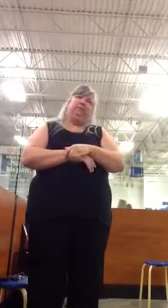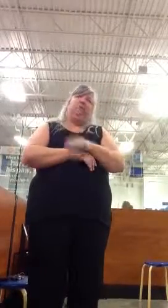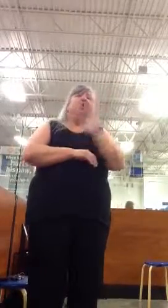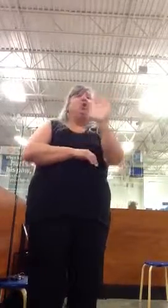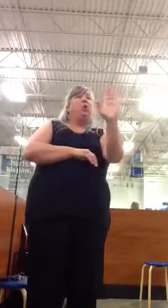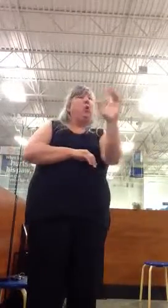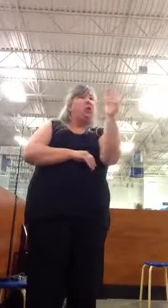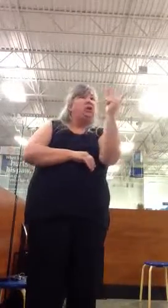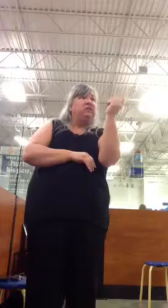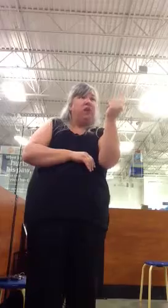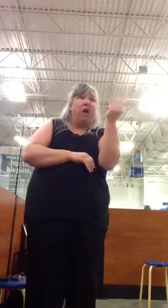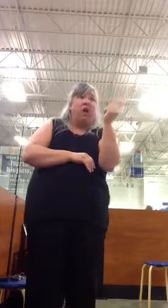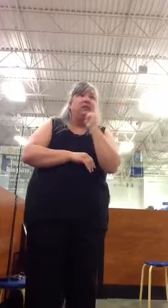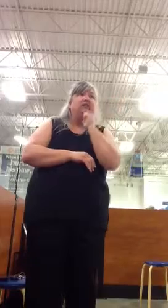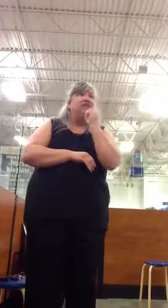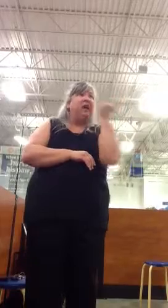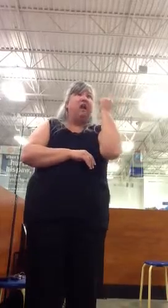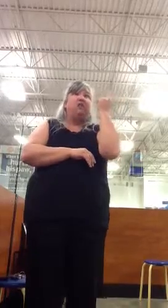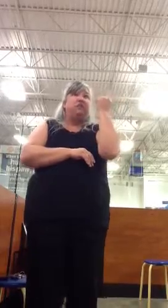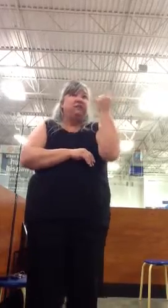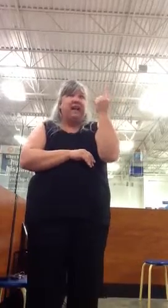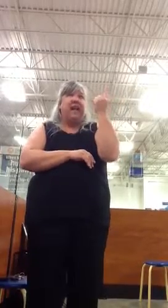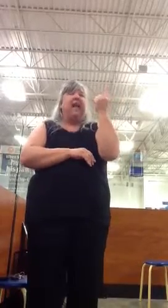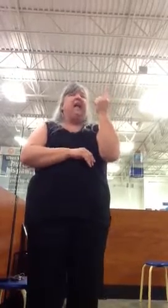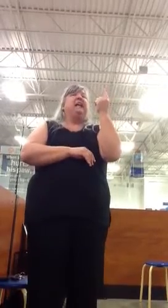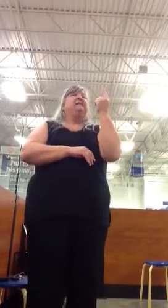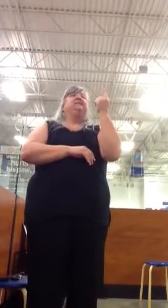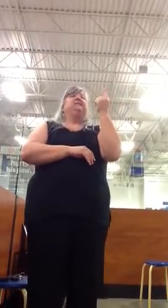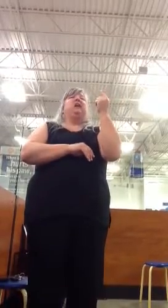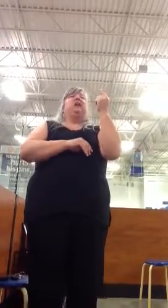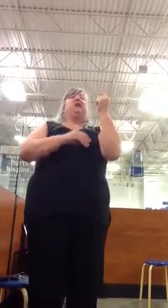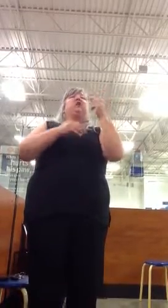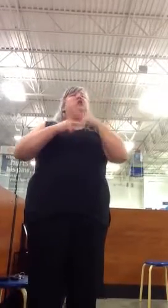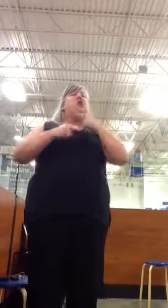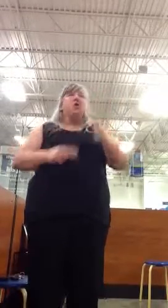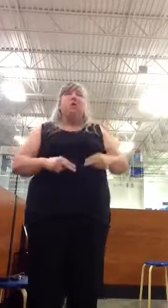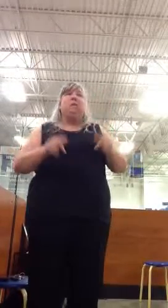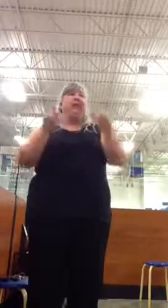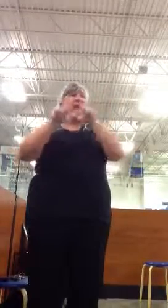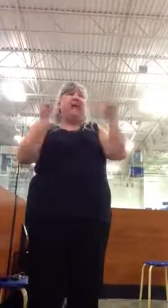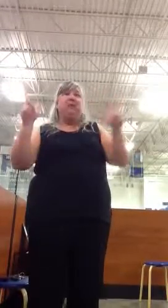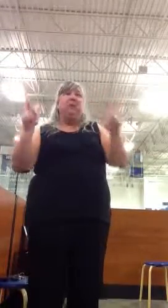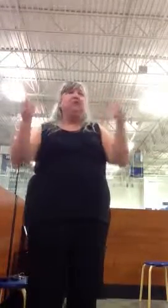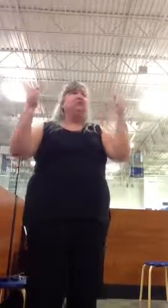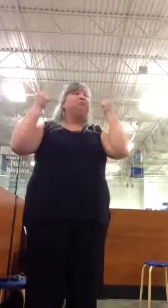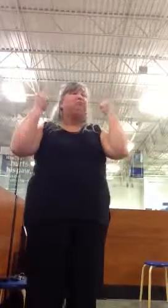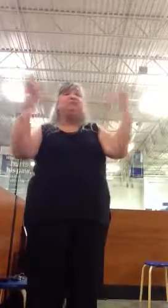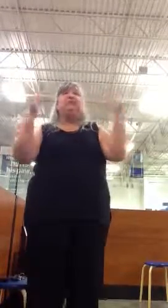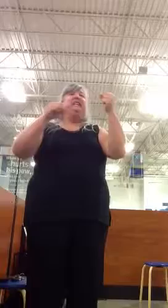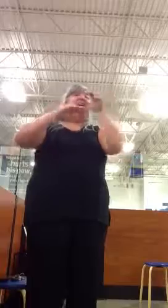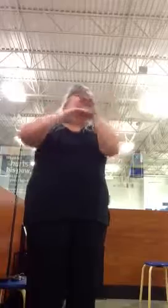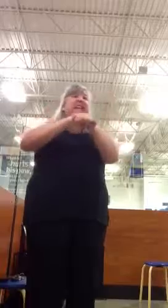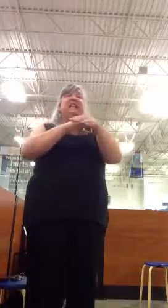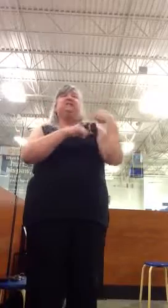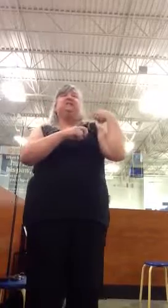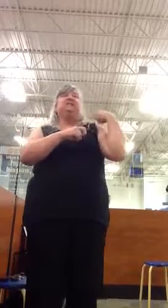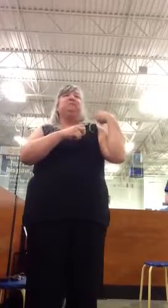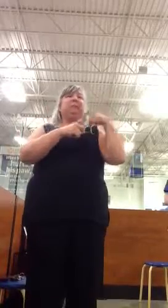does not understand the human language. Okay? Be it sign language, English, Spanish, German,